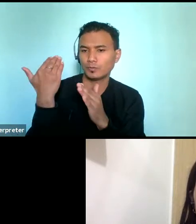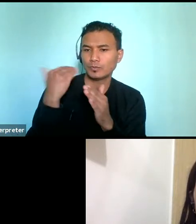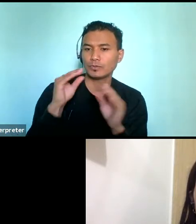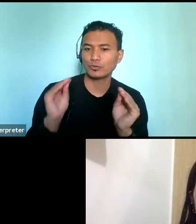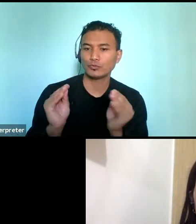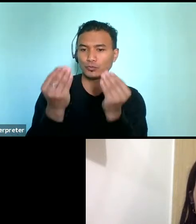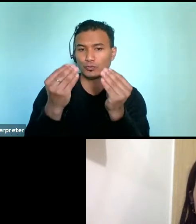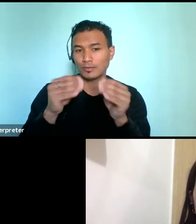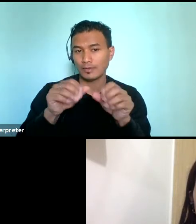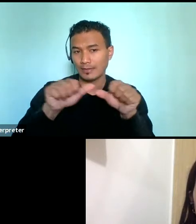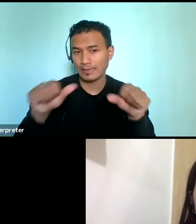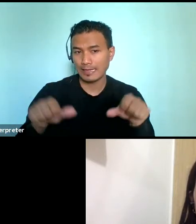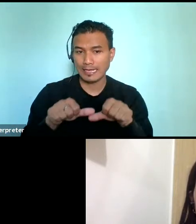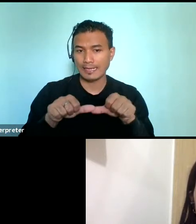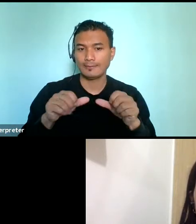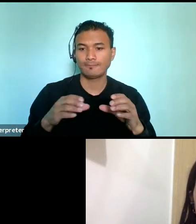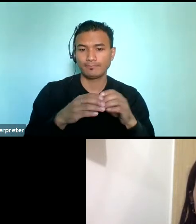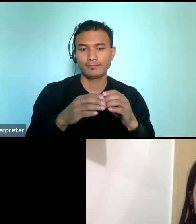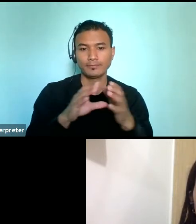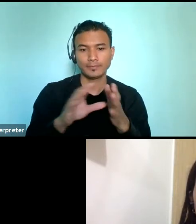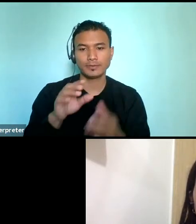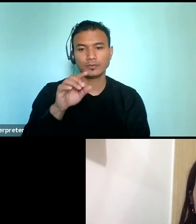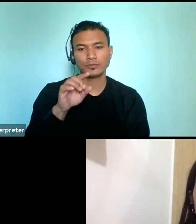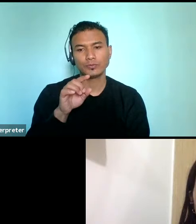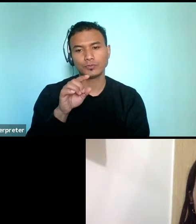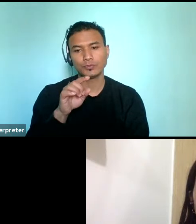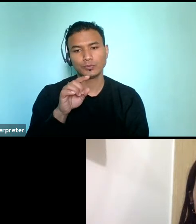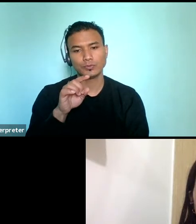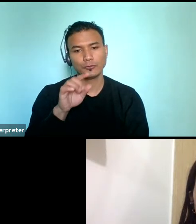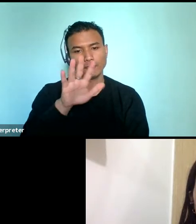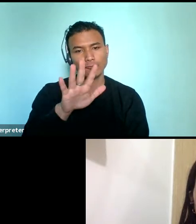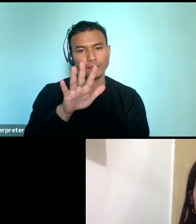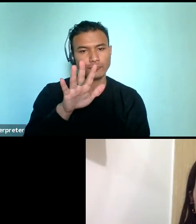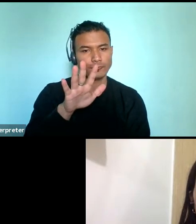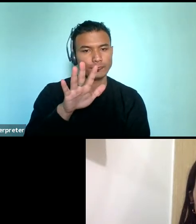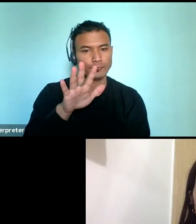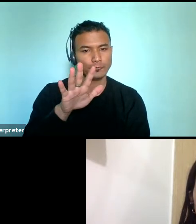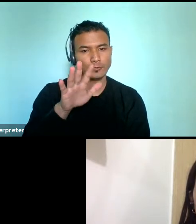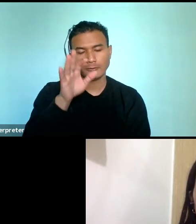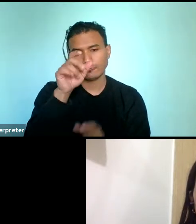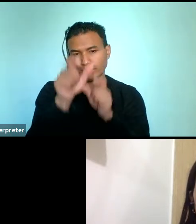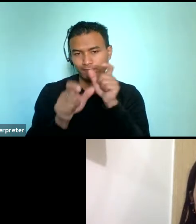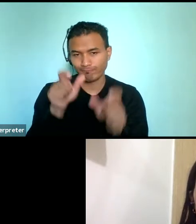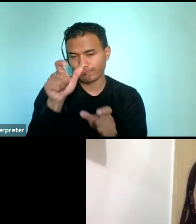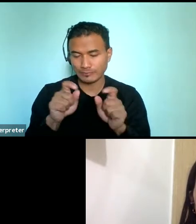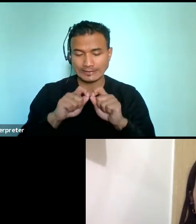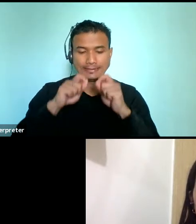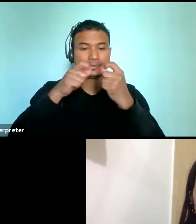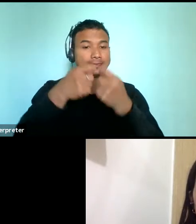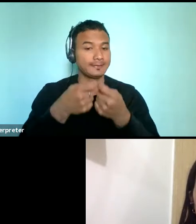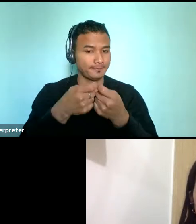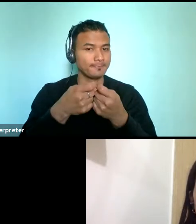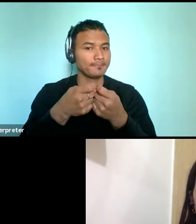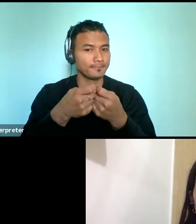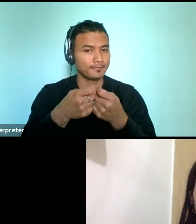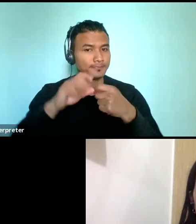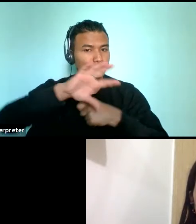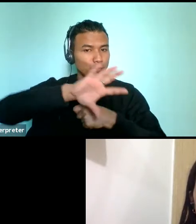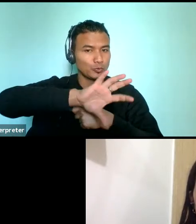and land platforms in five specific Asian